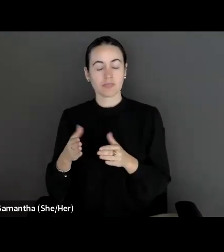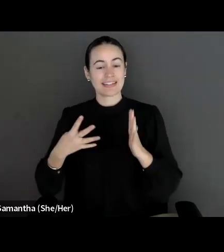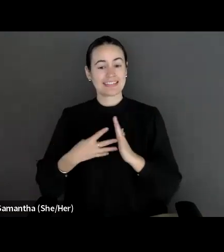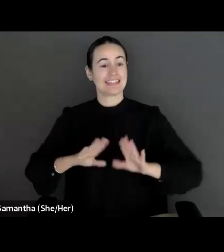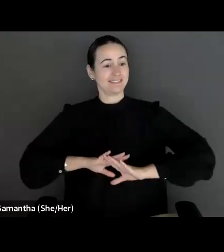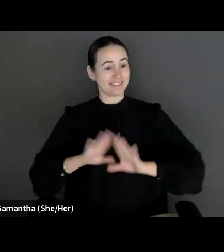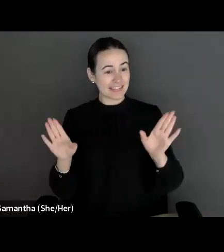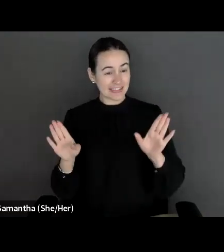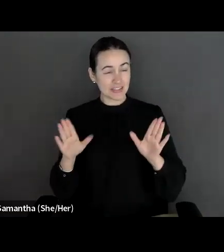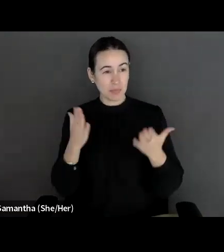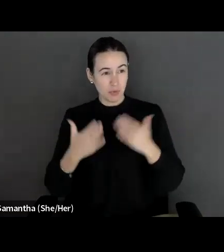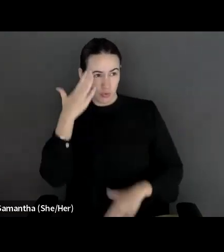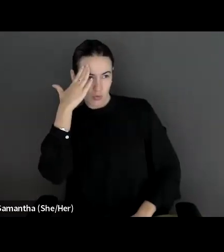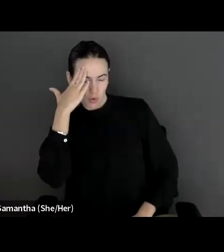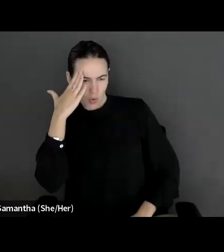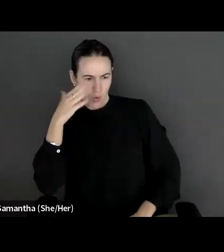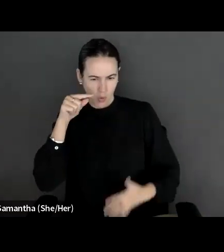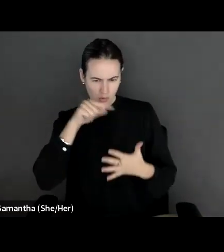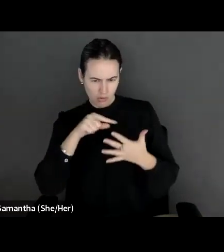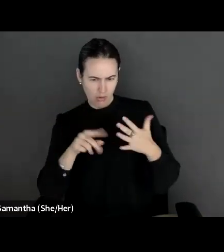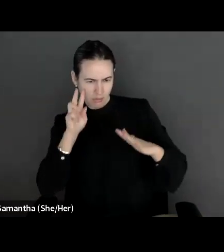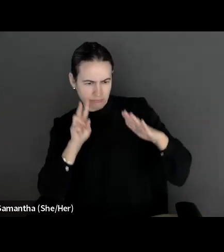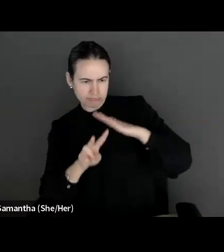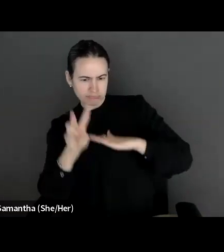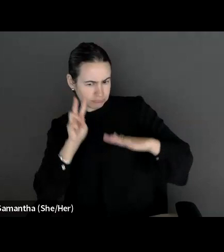reliability. And only once all these aspects and